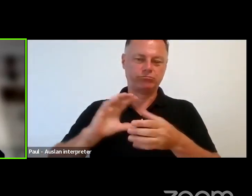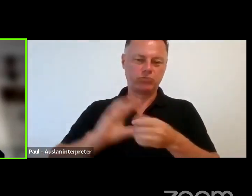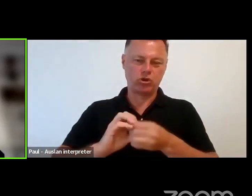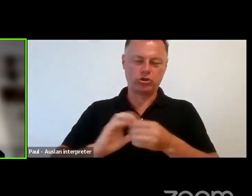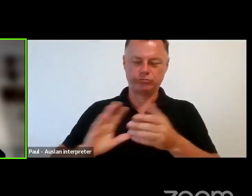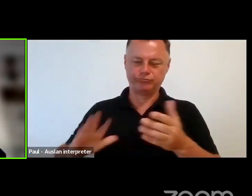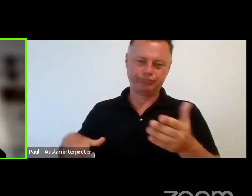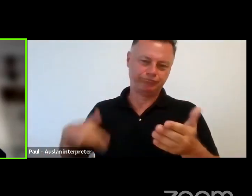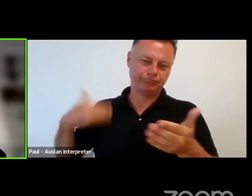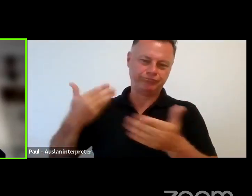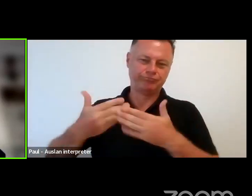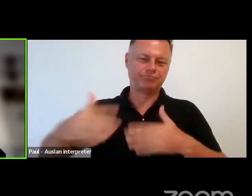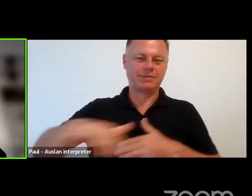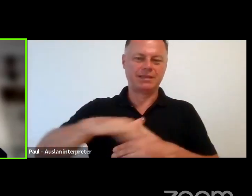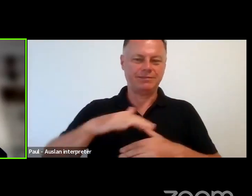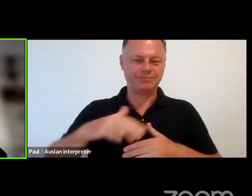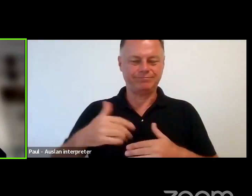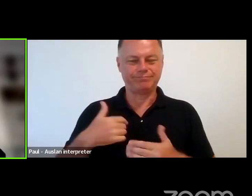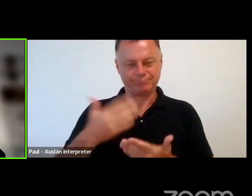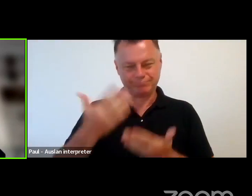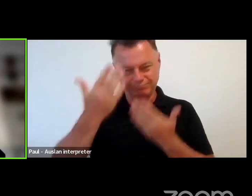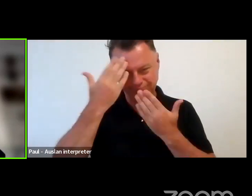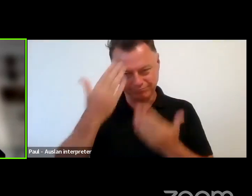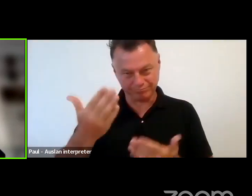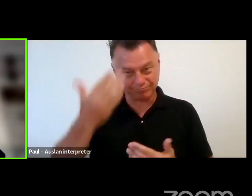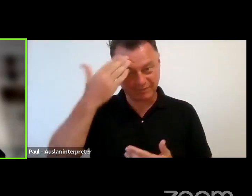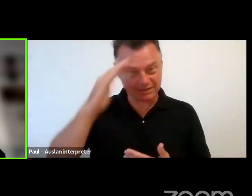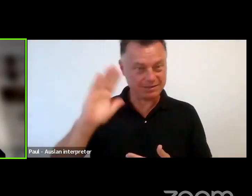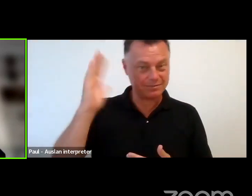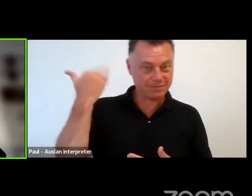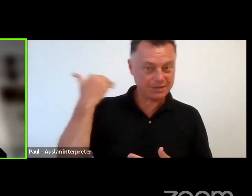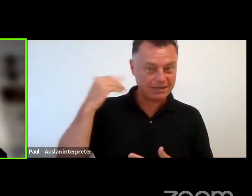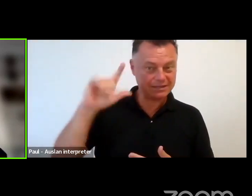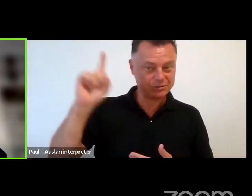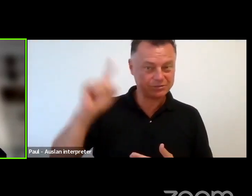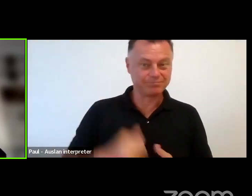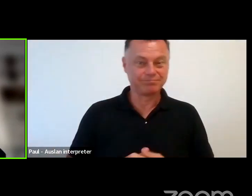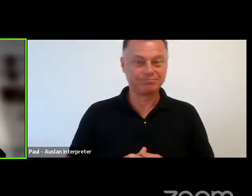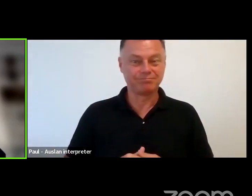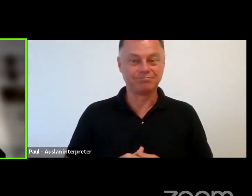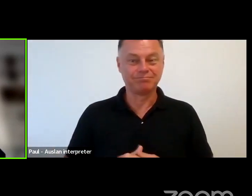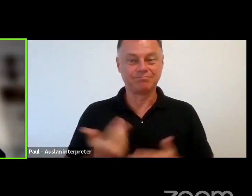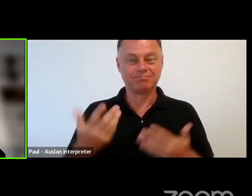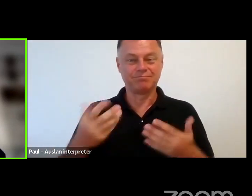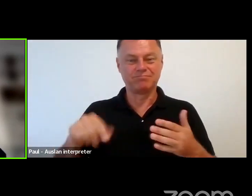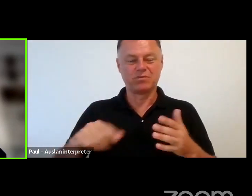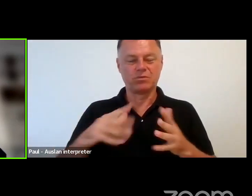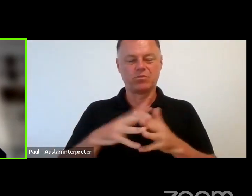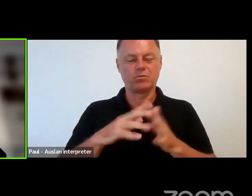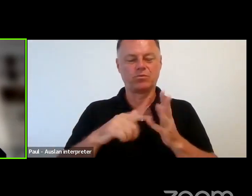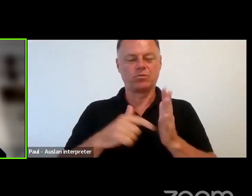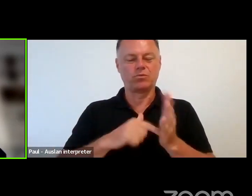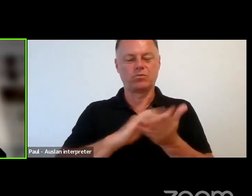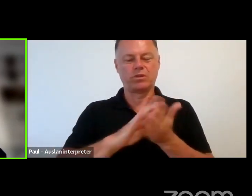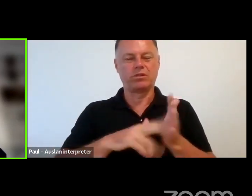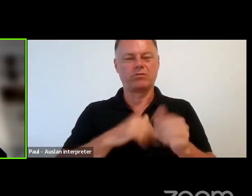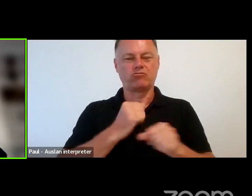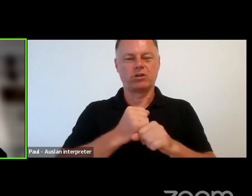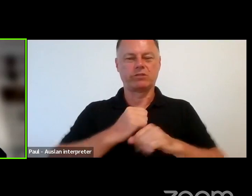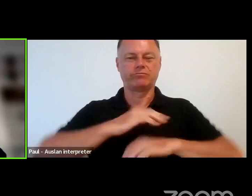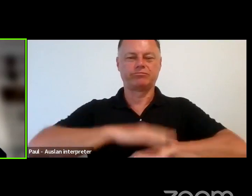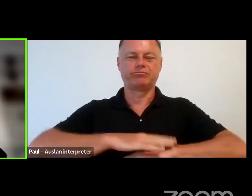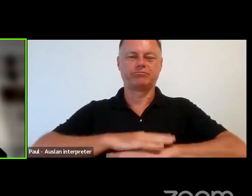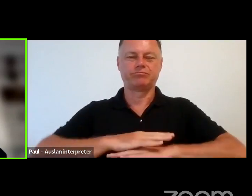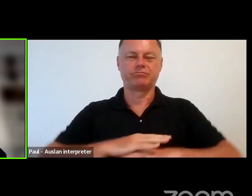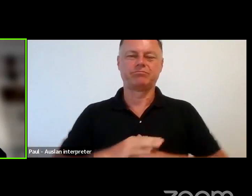on which we meet and pay our respects to elders past and present. I'm calling tonight from Wadawurrung country in and